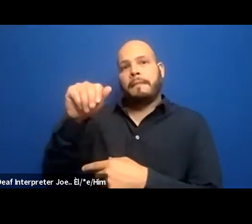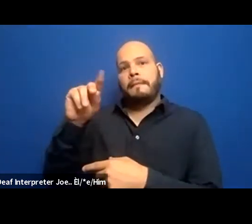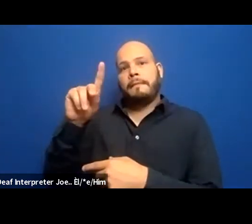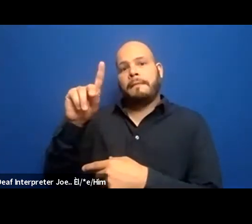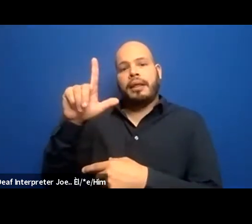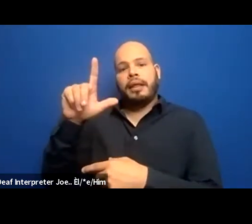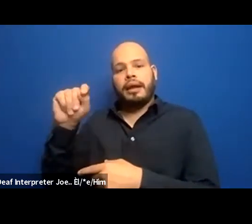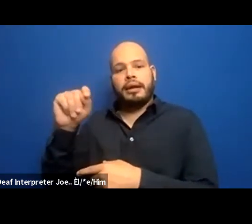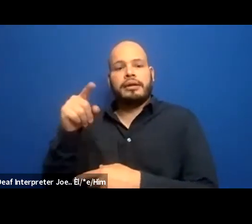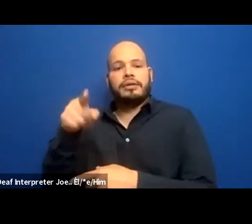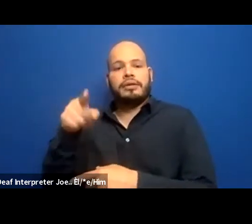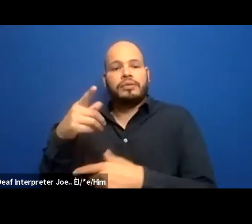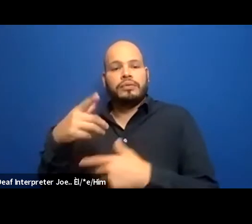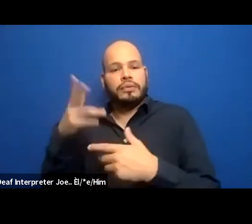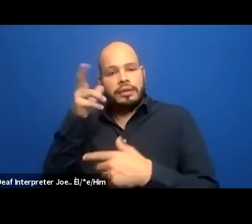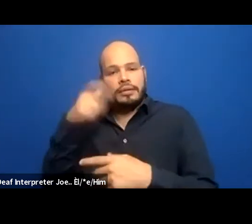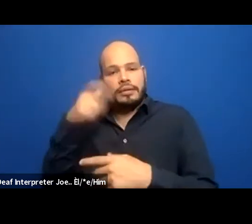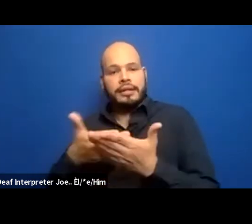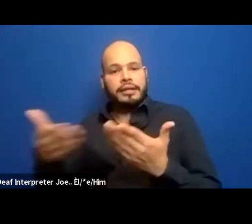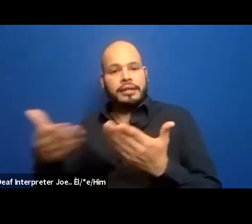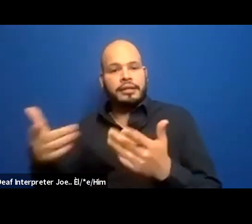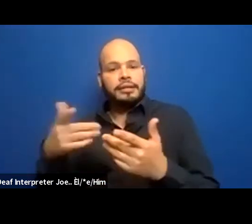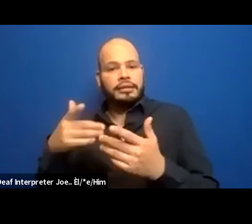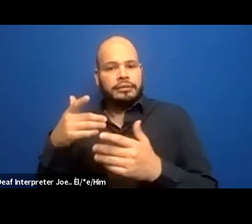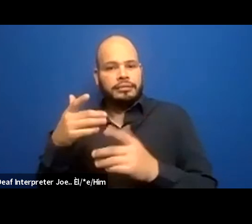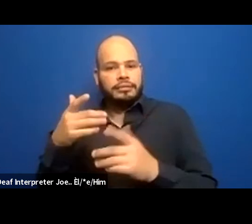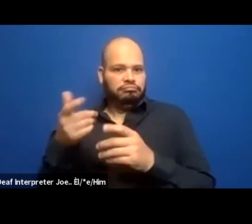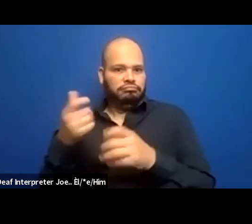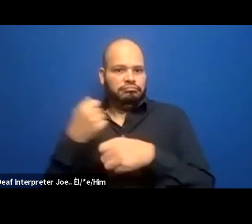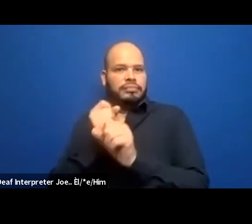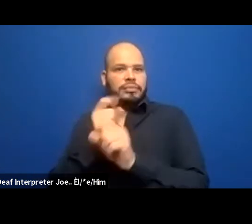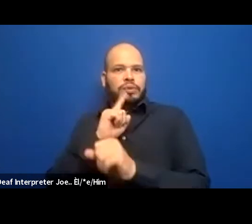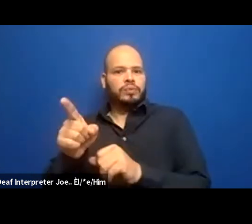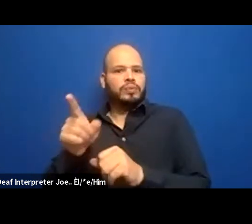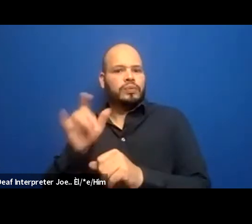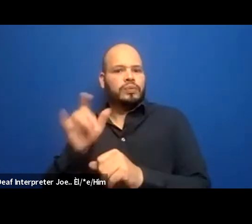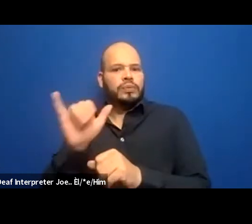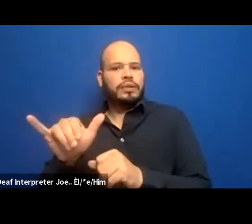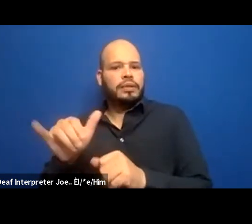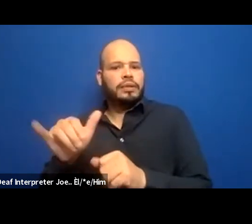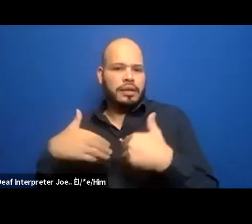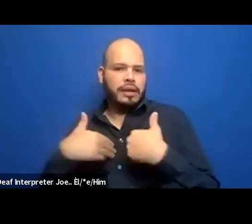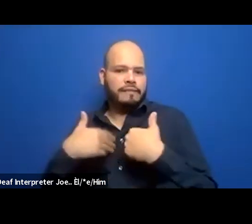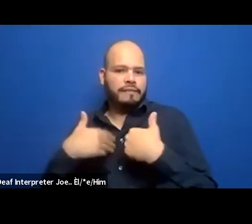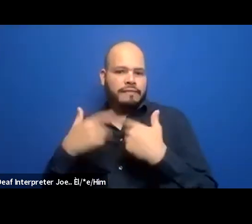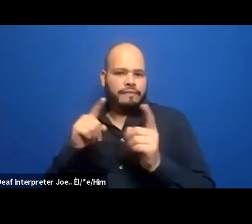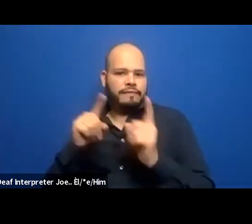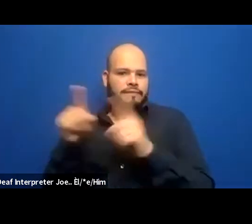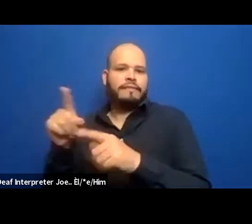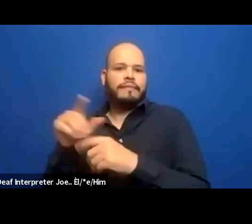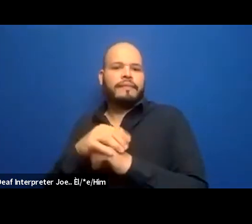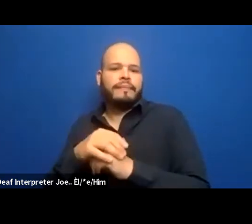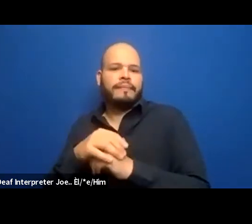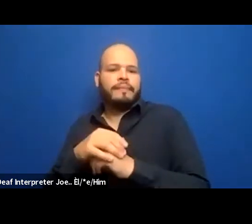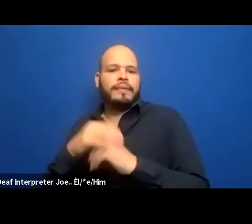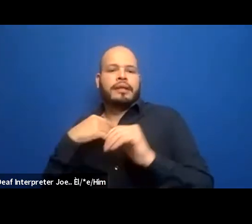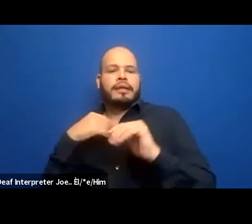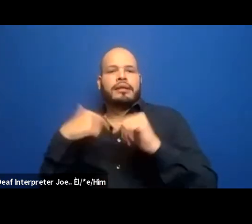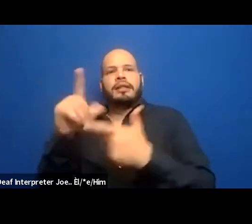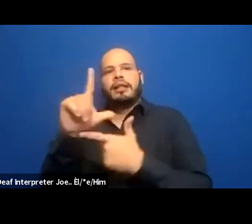the chat now as you hear some more brilliance from Caleb and Alex and Ja'Kayla. So go ahead, Caleb.